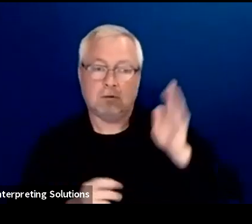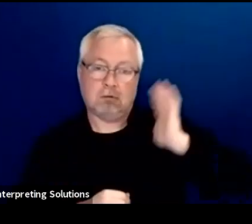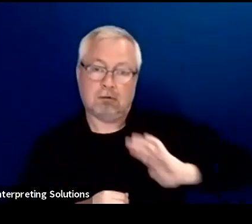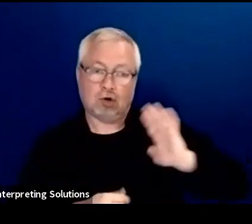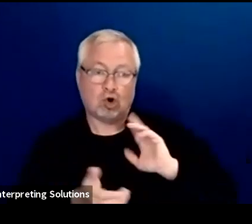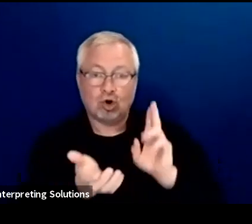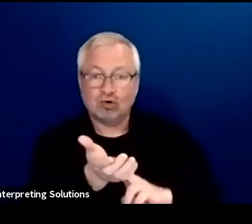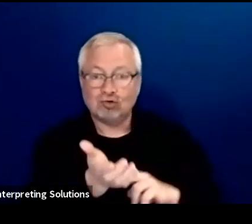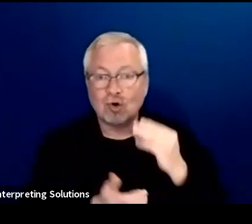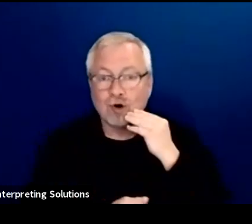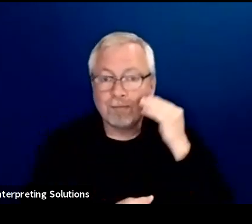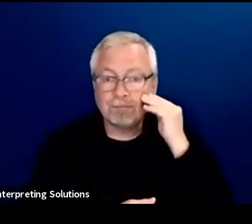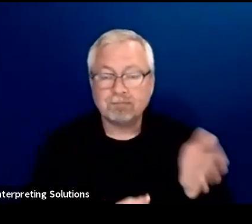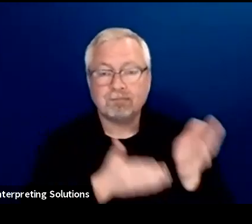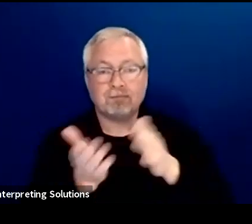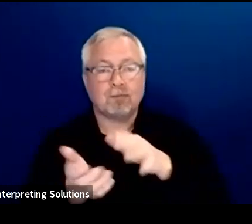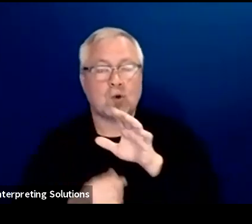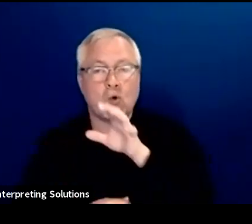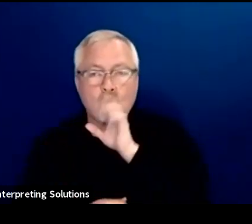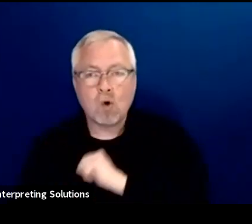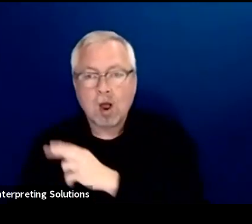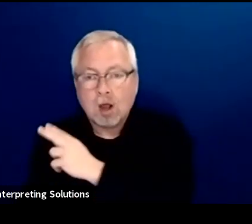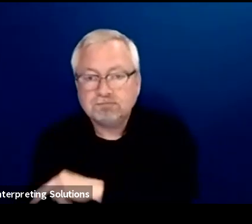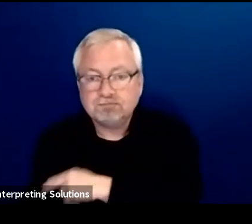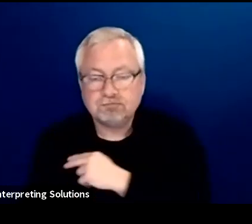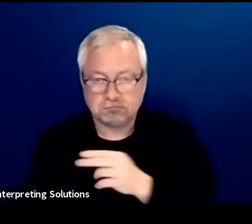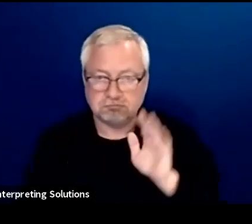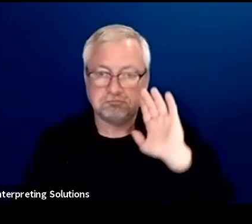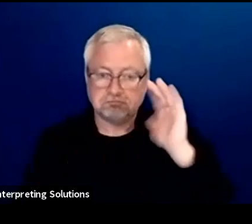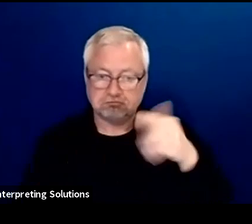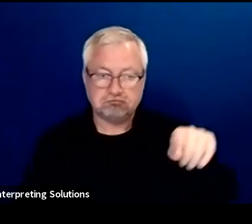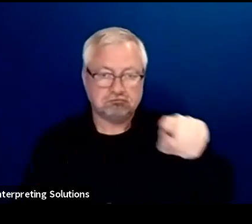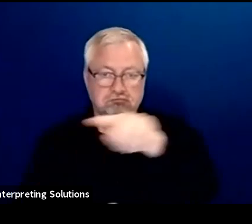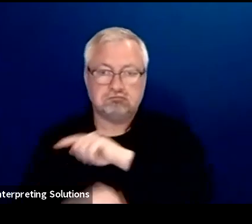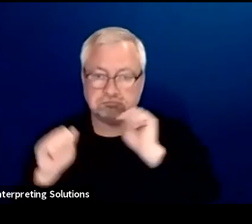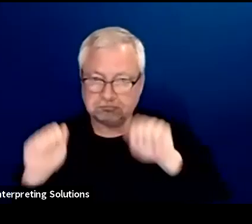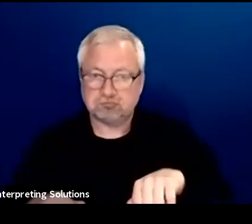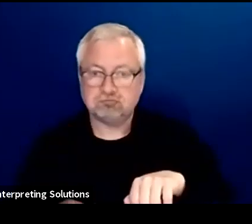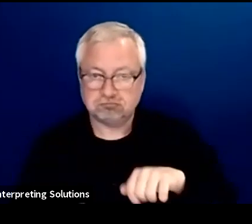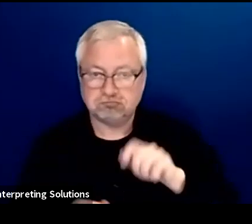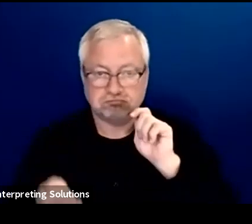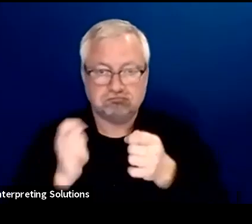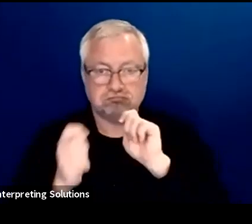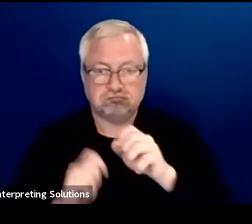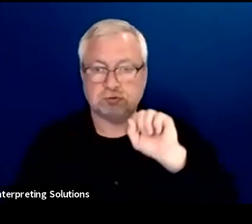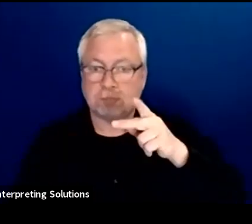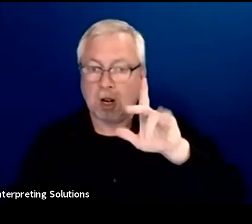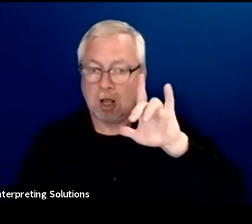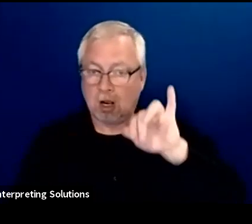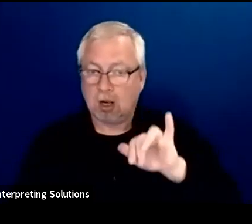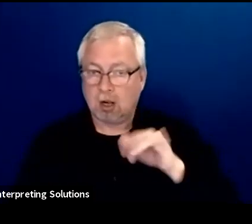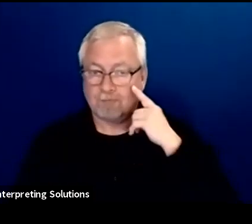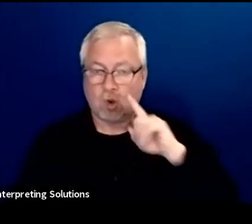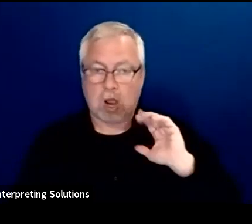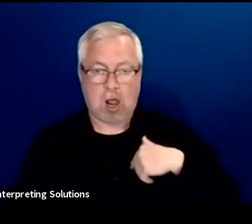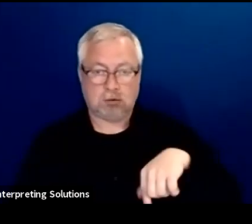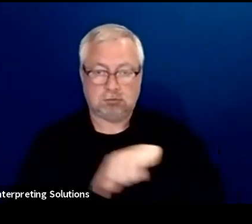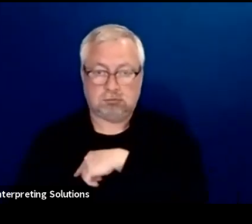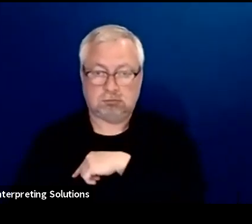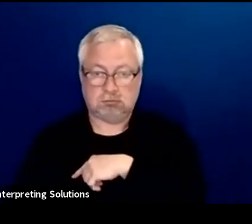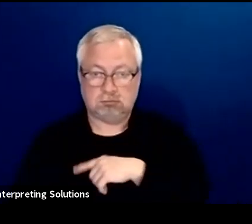appears there's a good stock out there that will be reasonable for us to stand up. That alternate care site plan